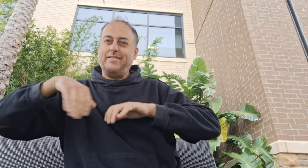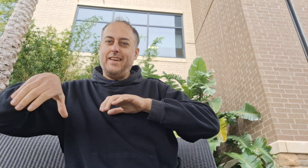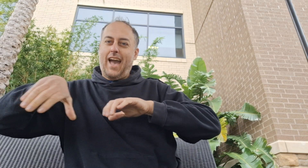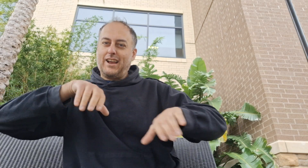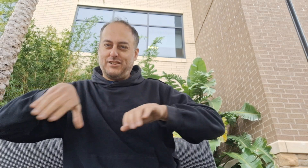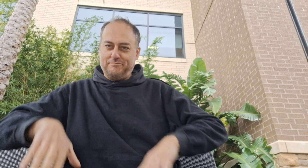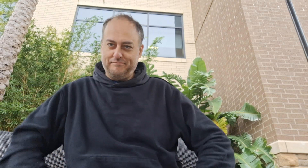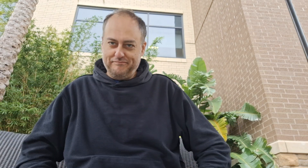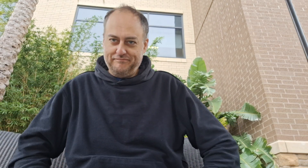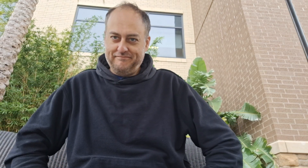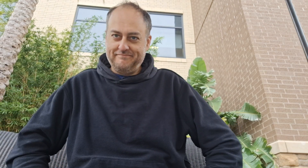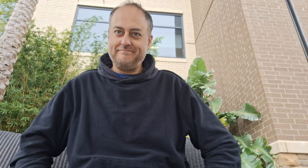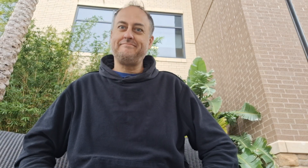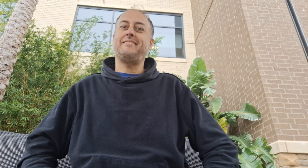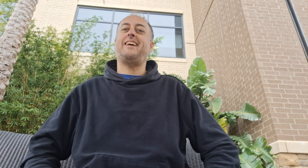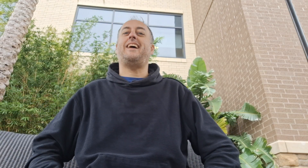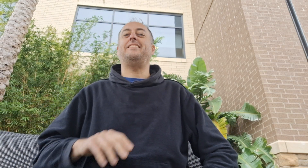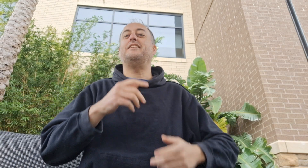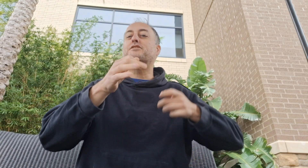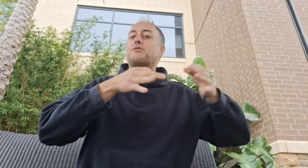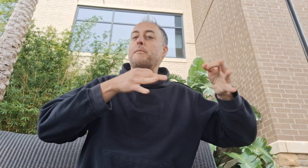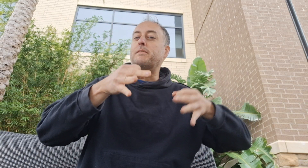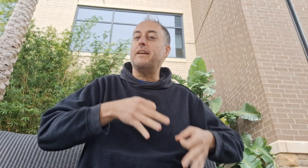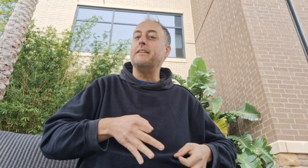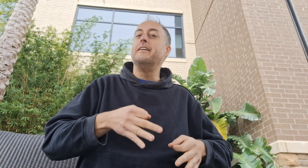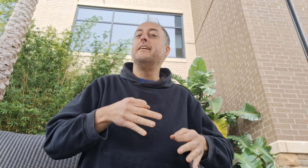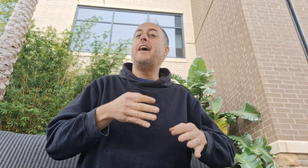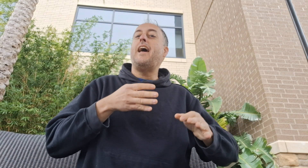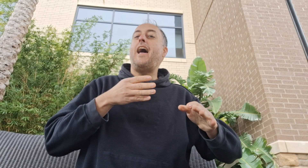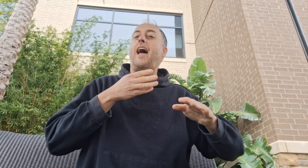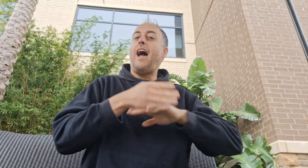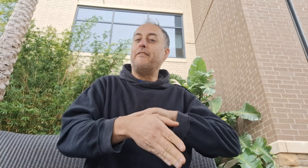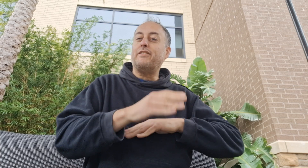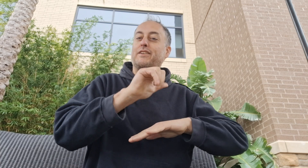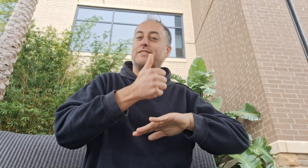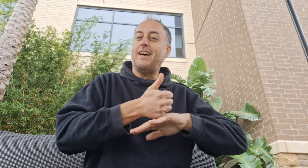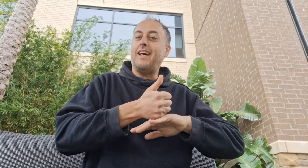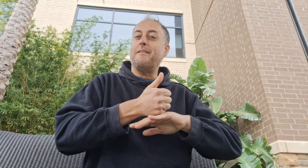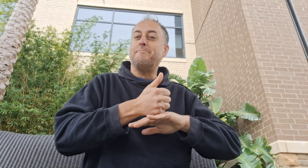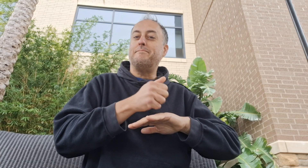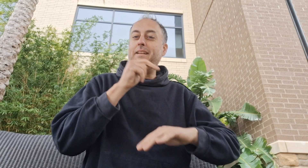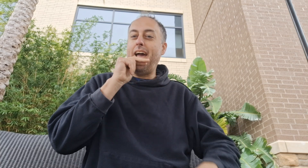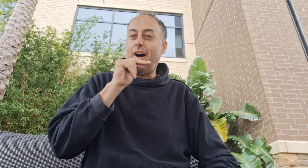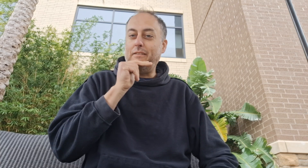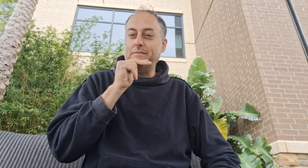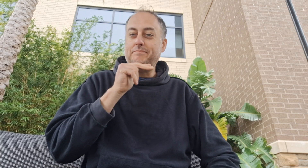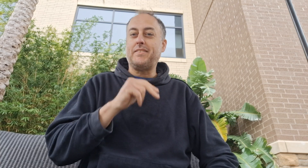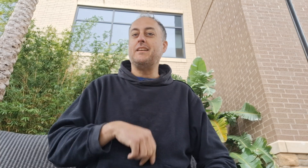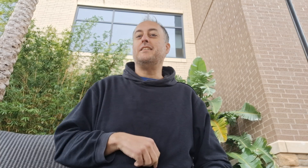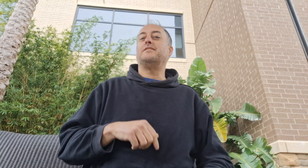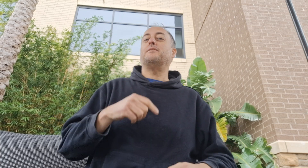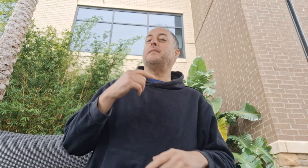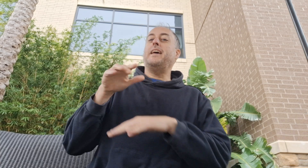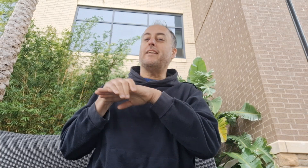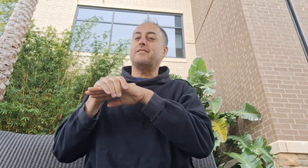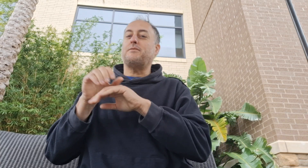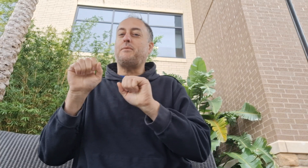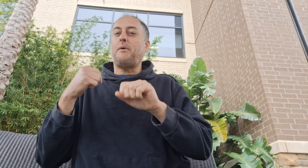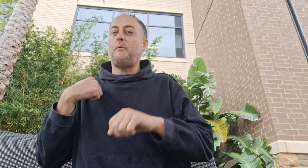the action, and the description after you set up the noun. So in English we